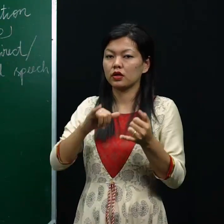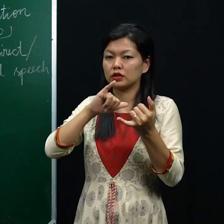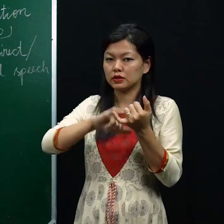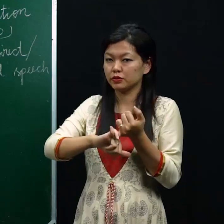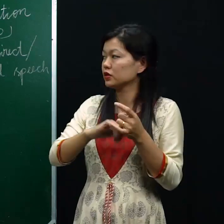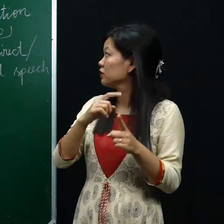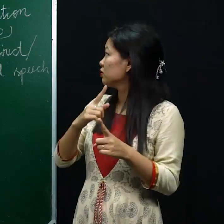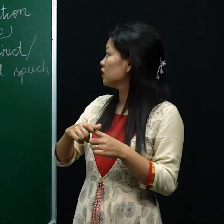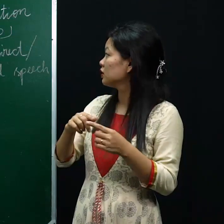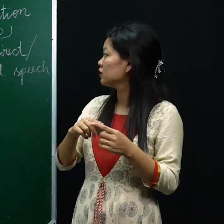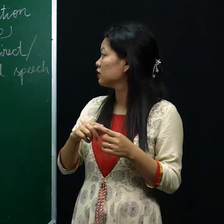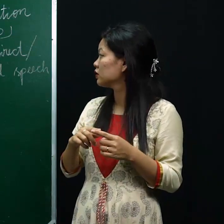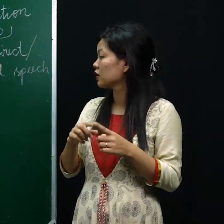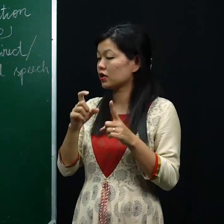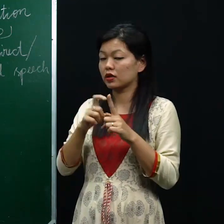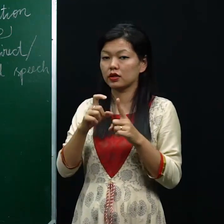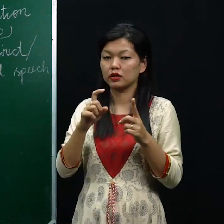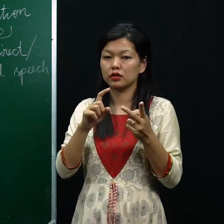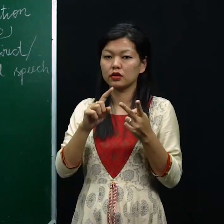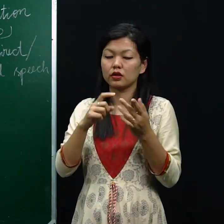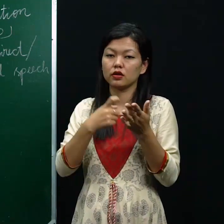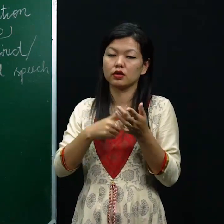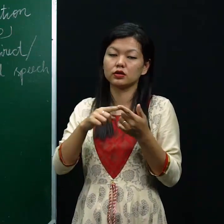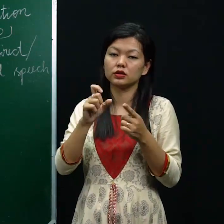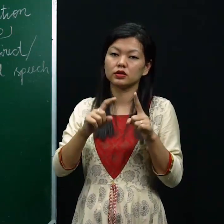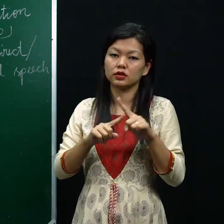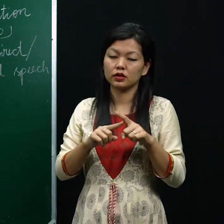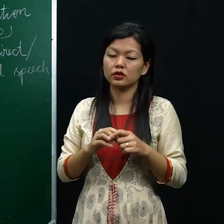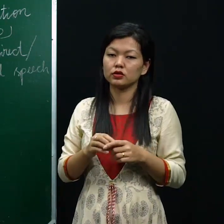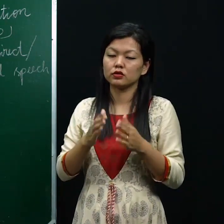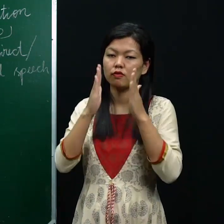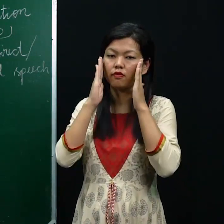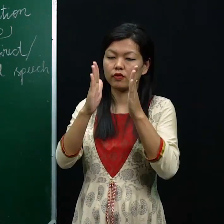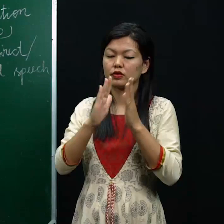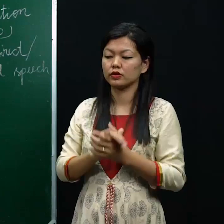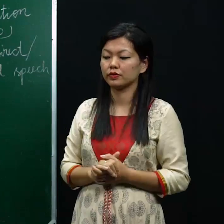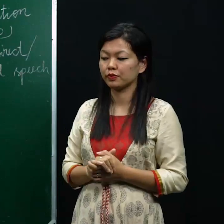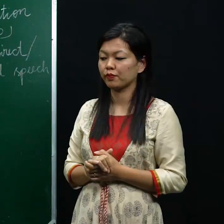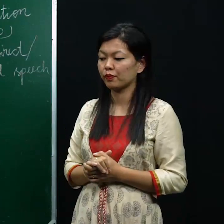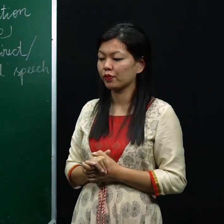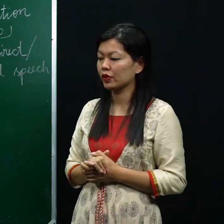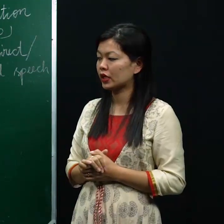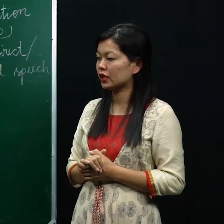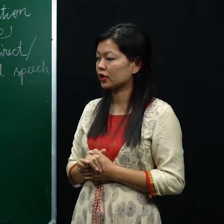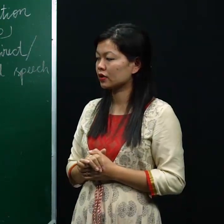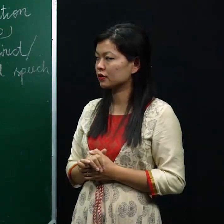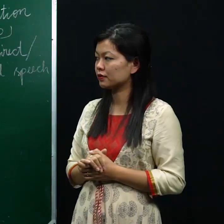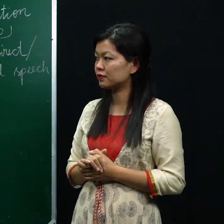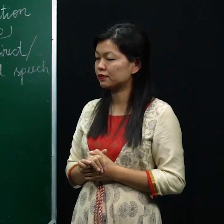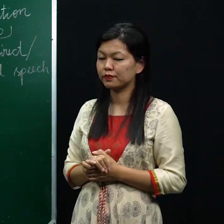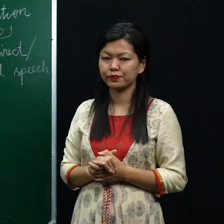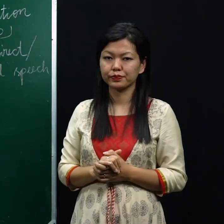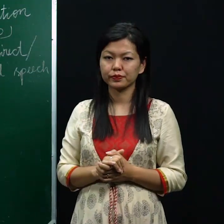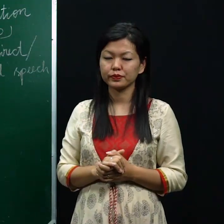very important part of the book. We think that it's important to read the story. Of course, I do not deny that. But unless your grammar